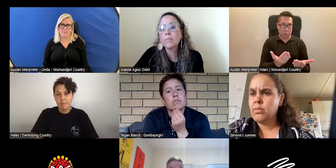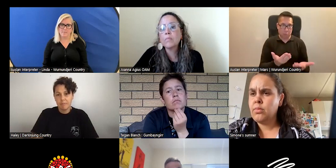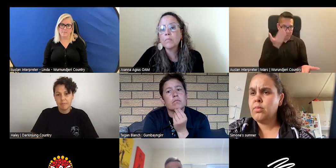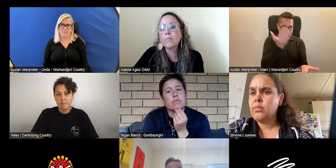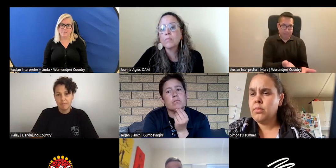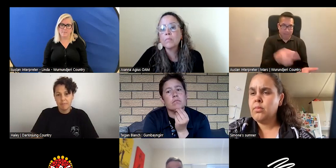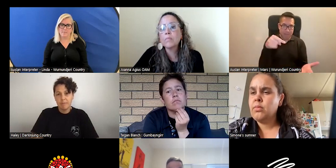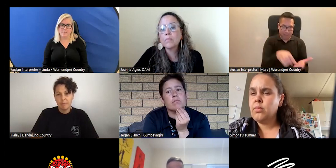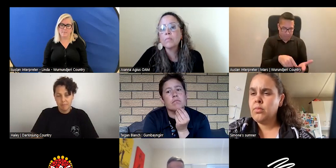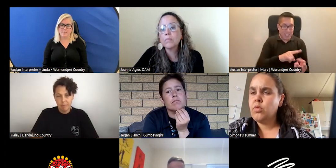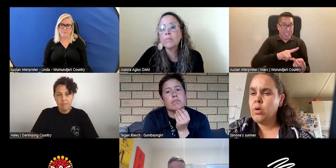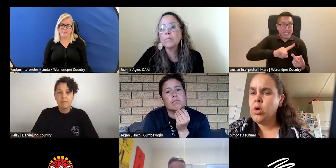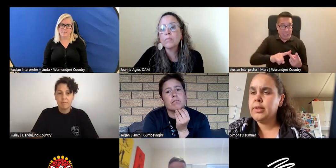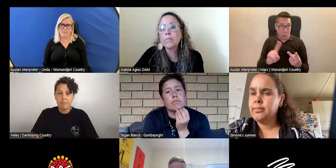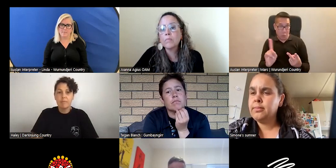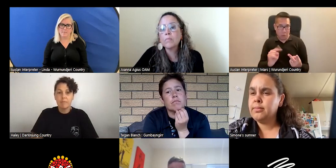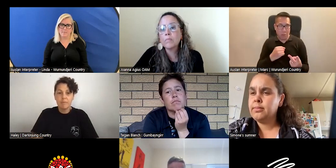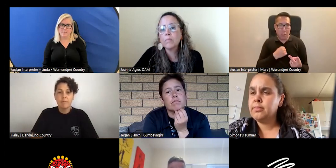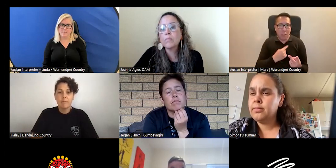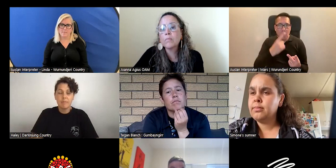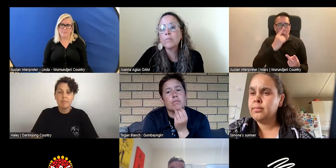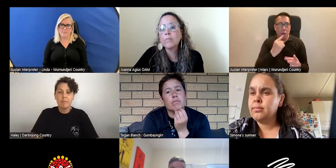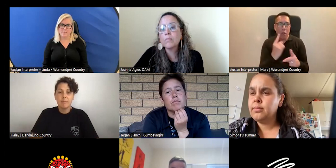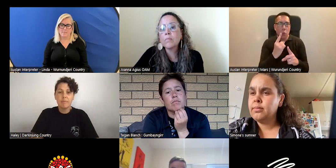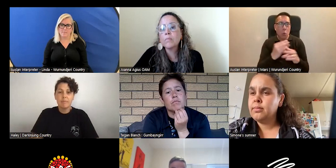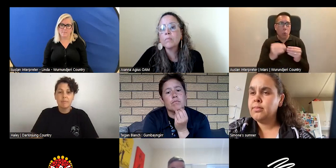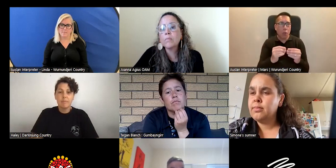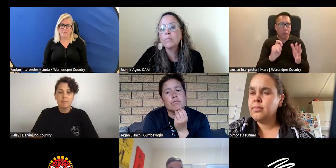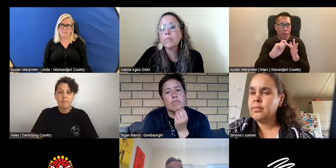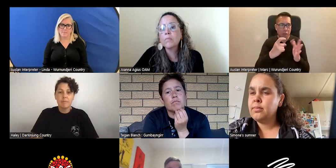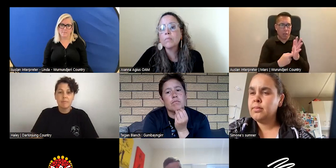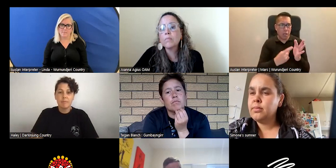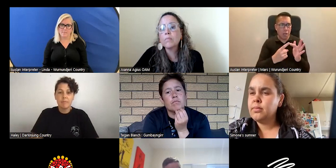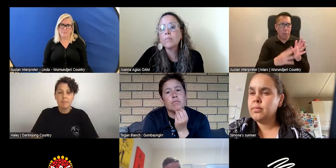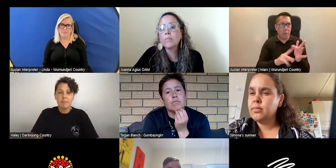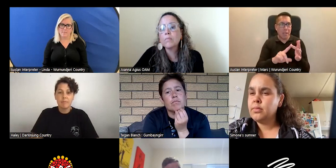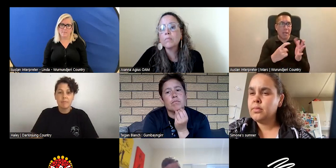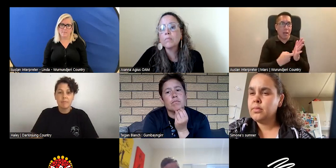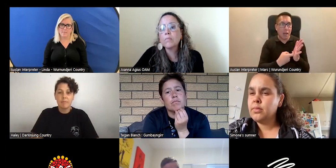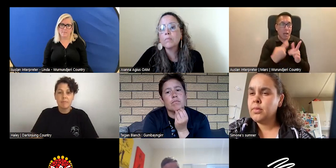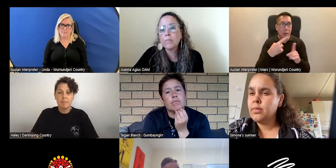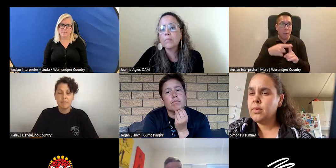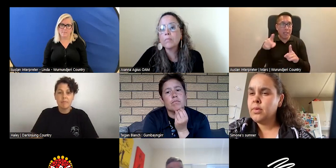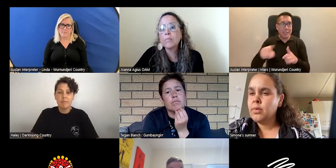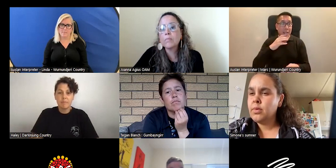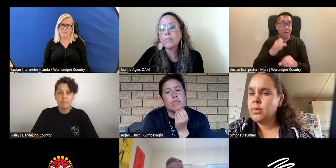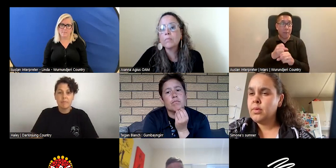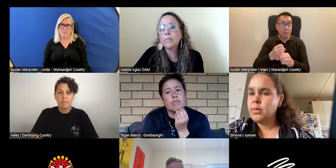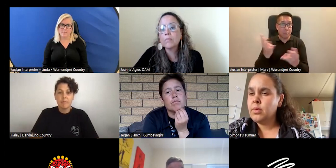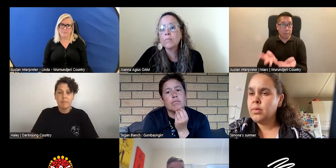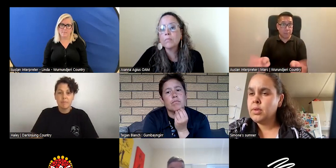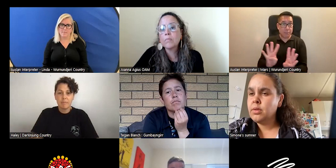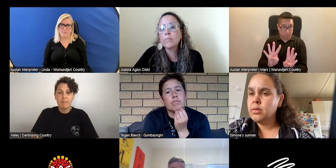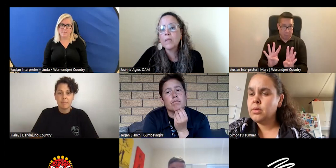Now, the second thing we get to do, we get to speak with the Premier and his cabinet, the government of the day, twice a